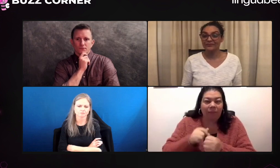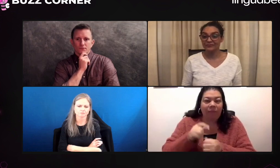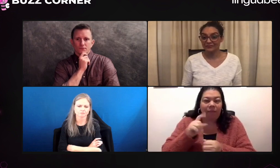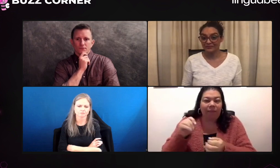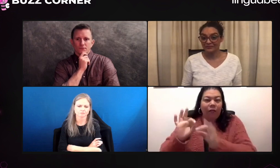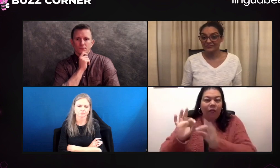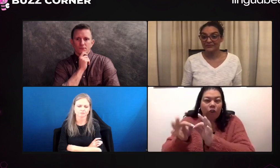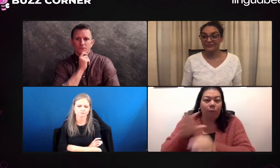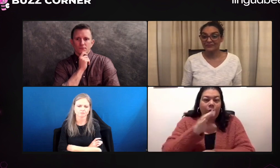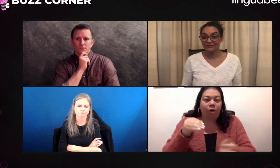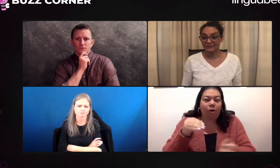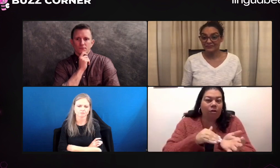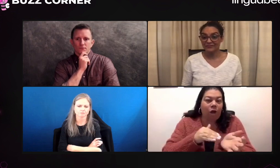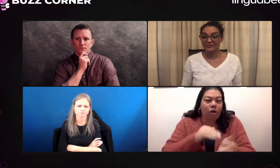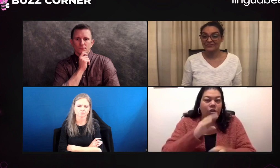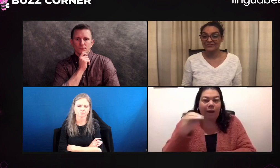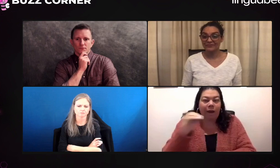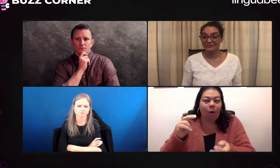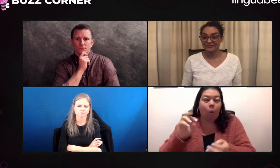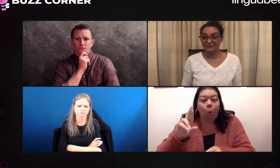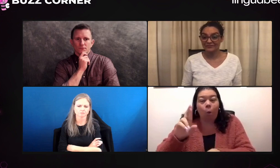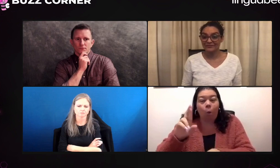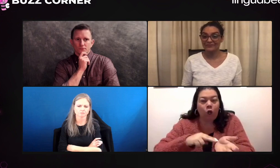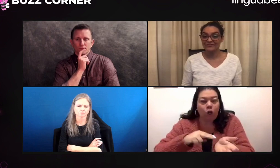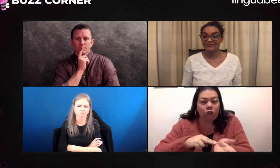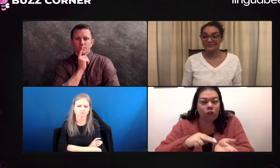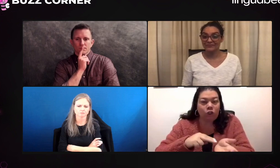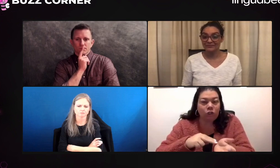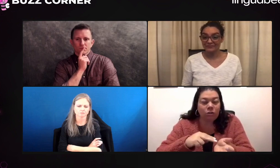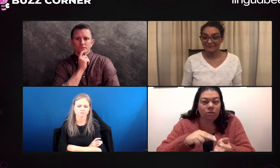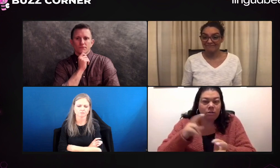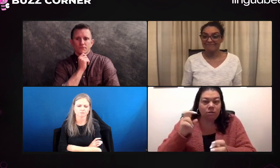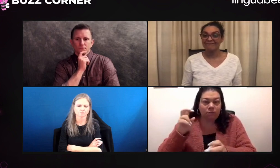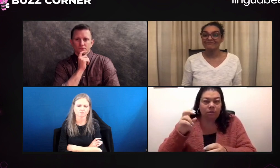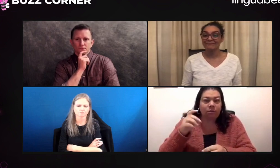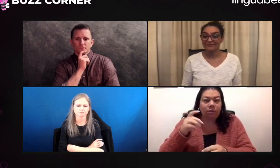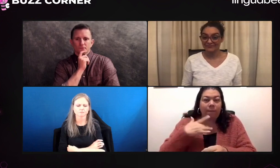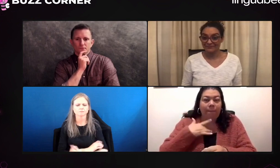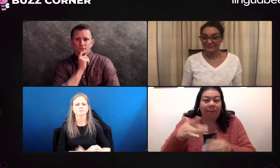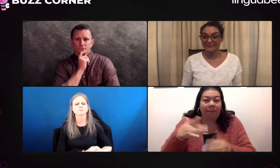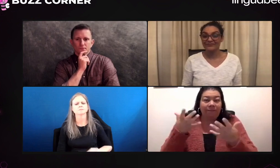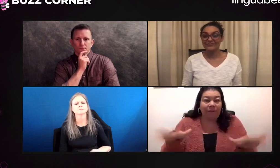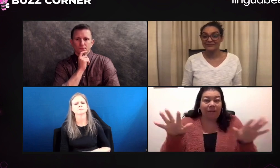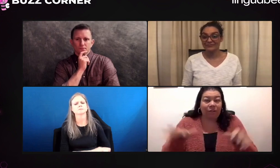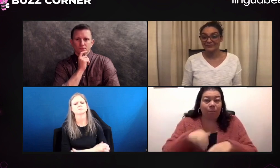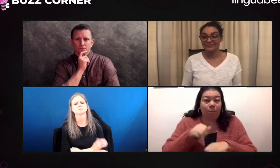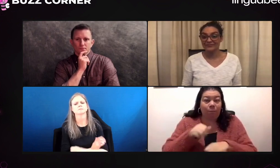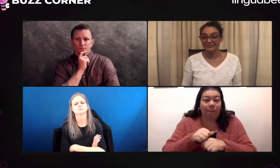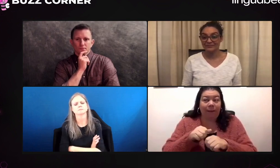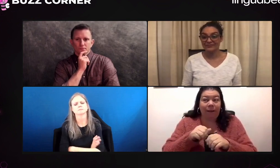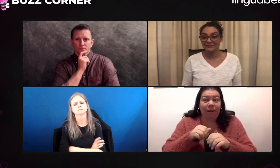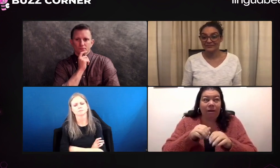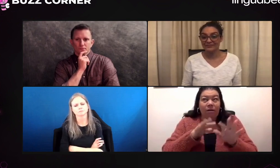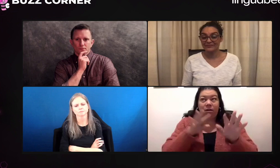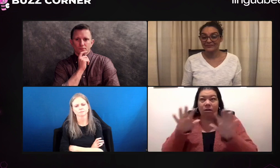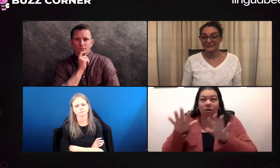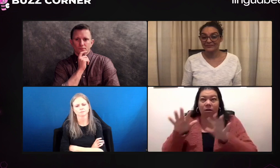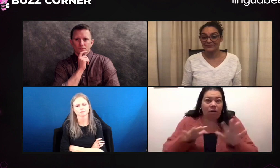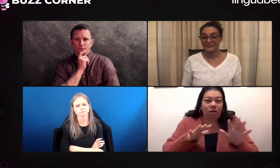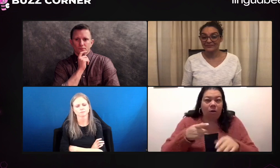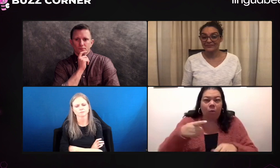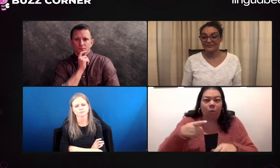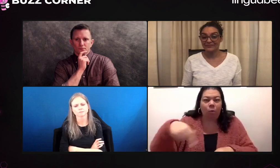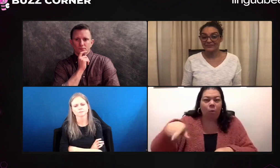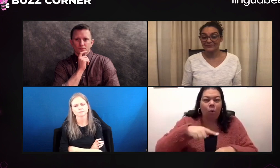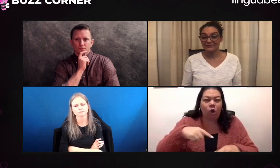And if we can get like a summary of what was discussed with the doctor and nurse before the